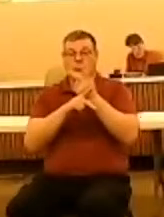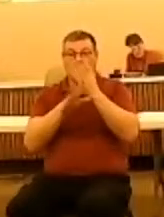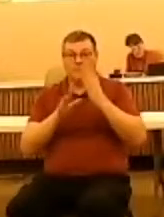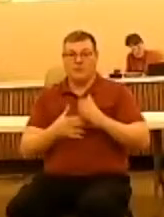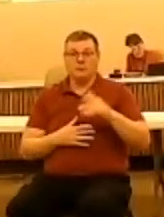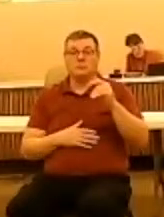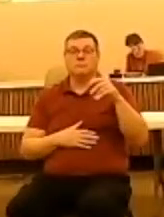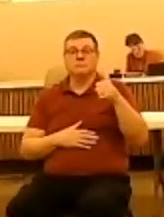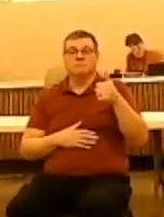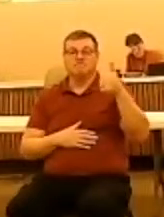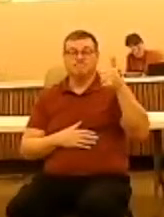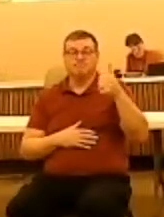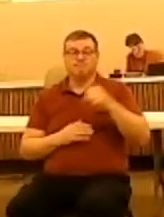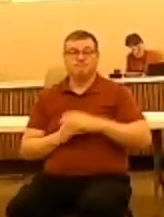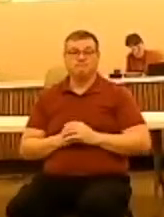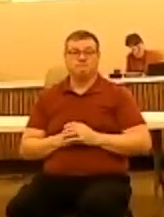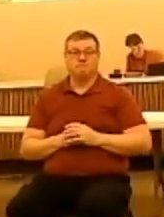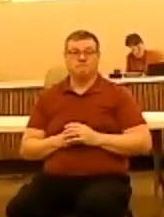Aye.